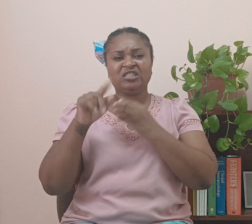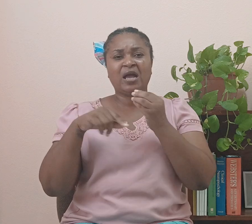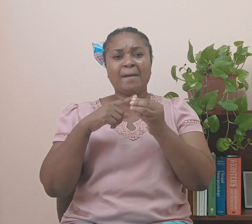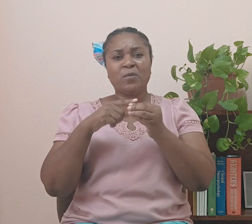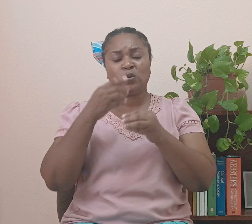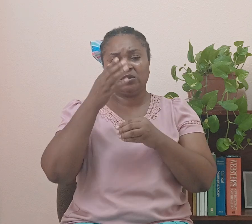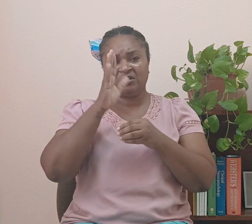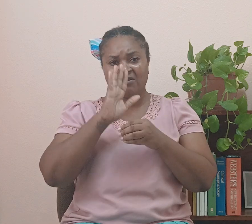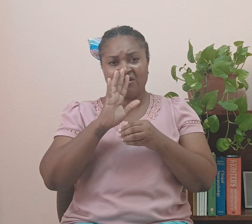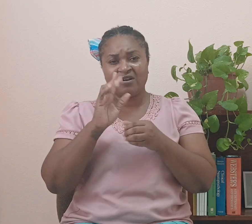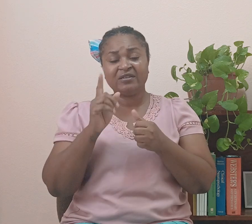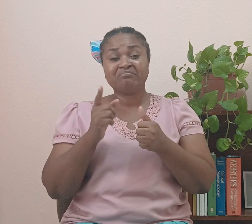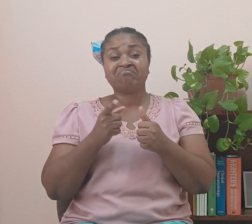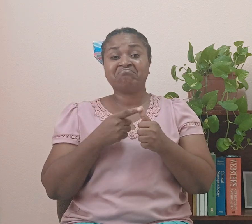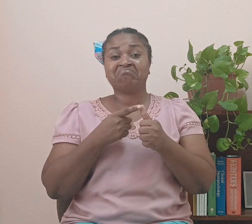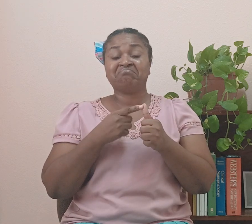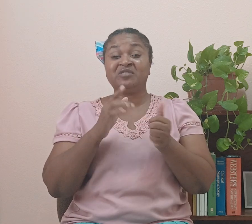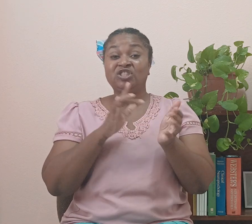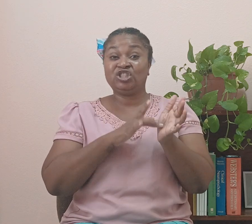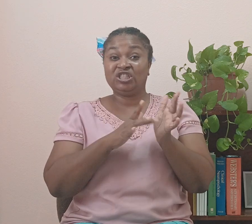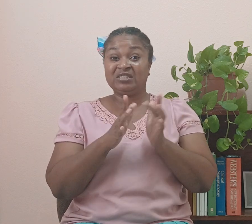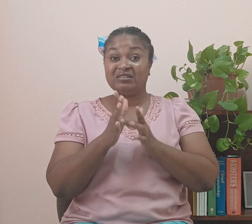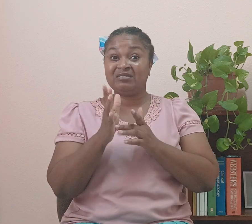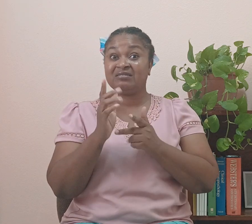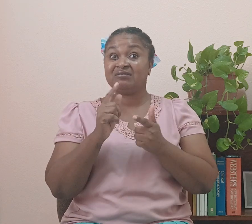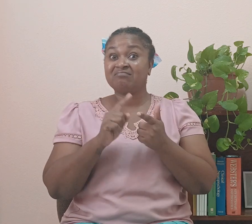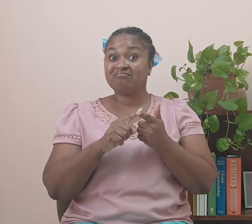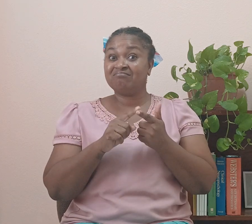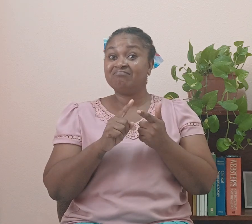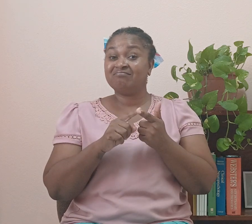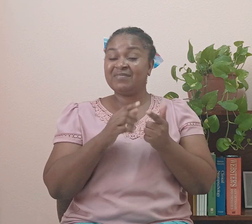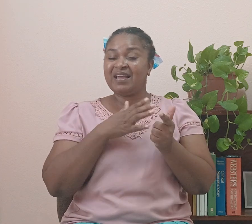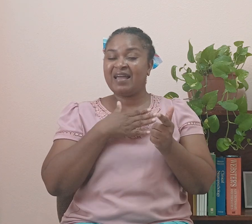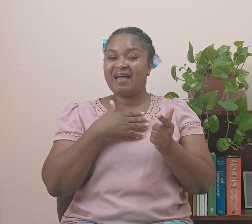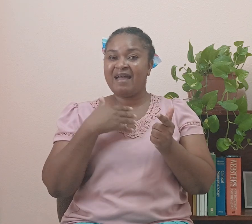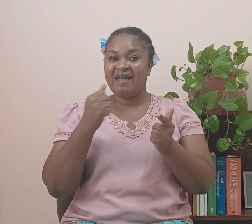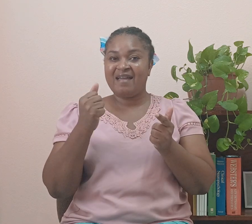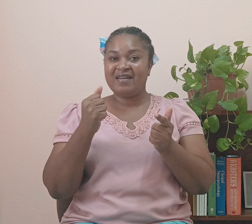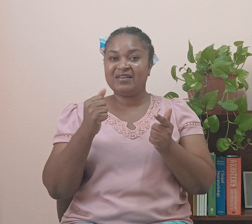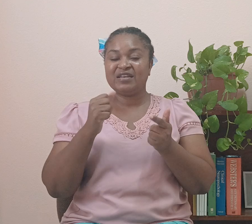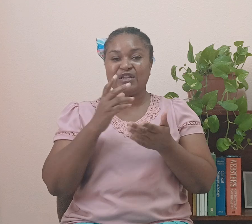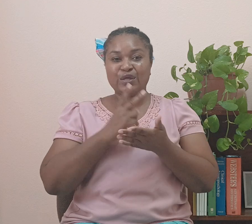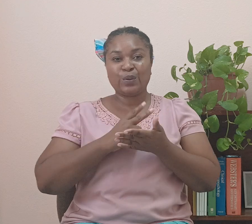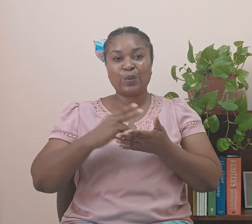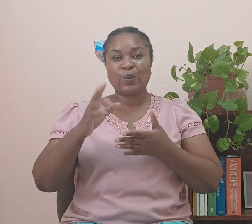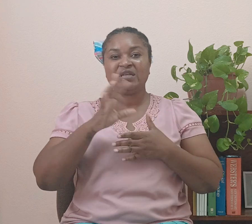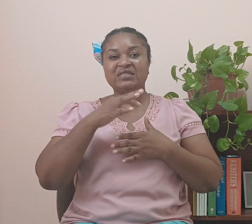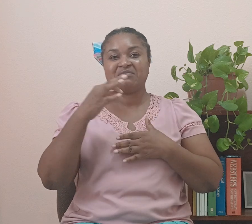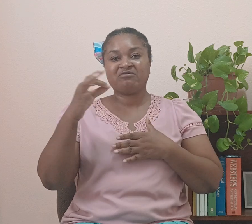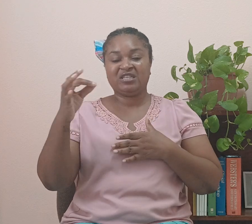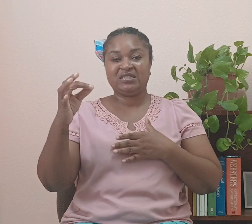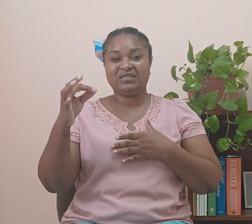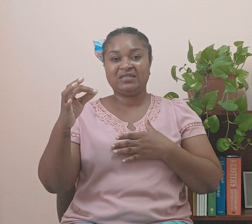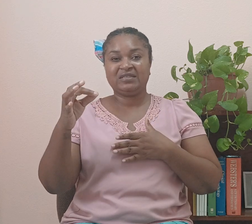God, Jesus, and the Holy Spirit and the Bible.